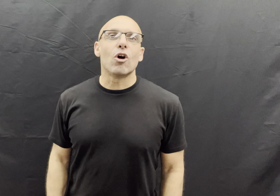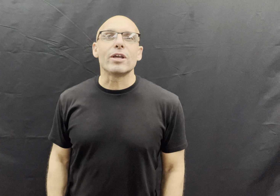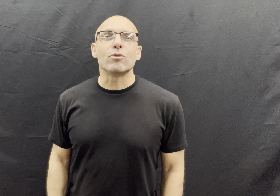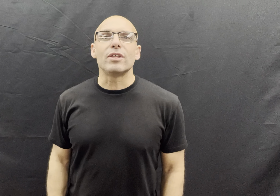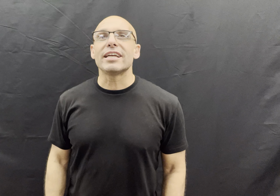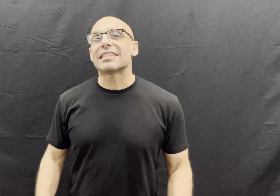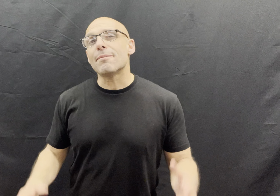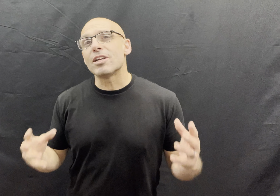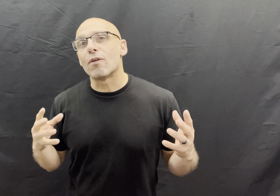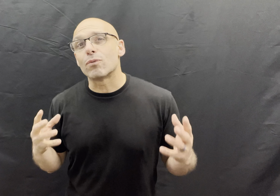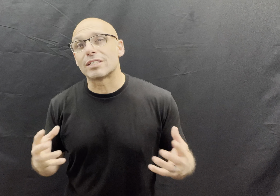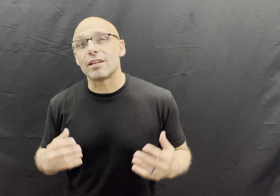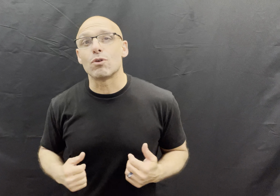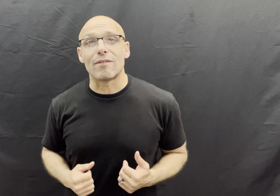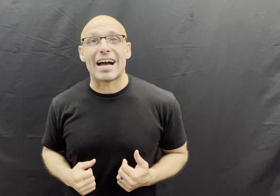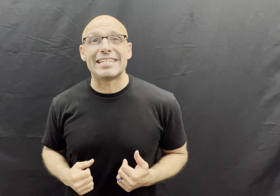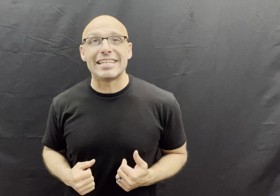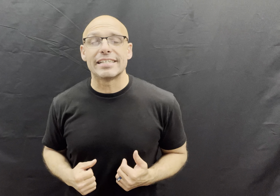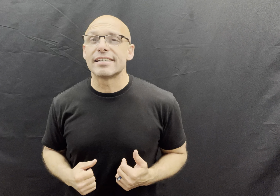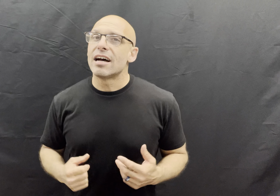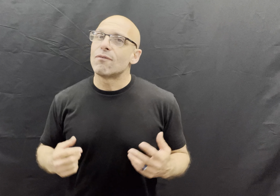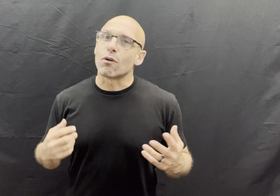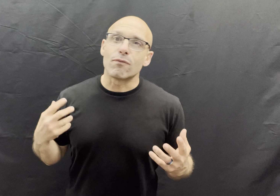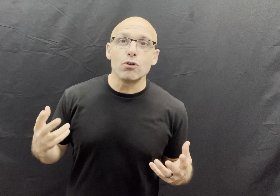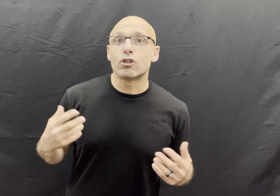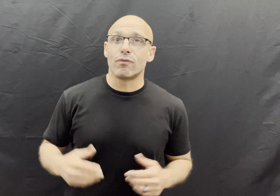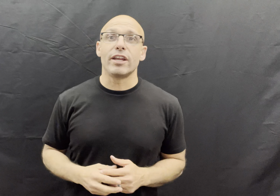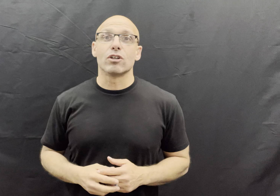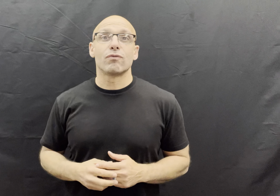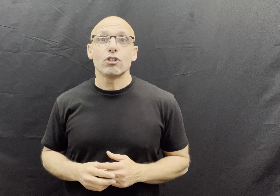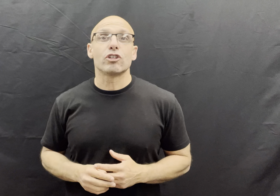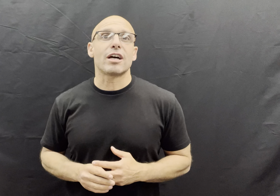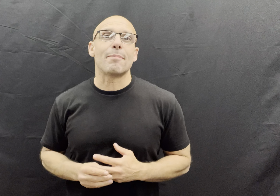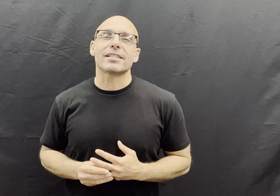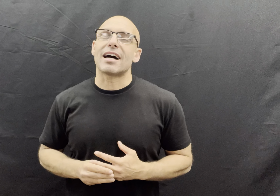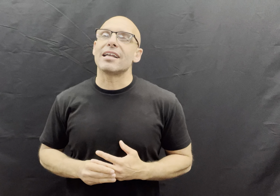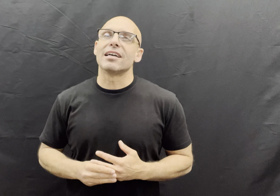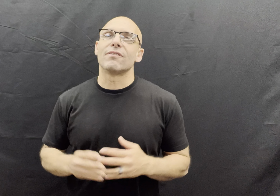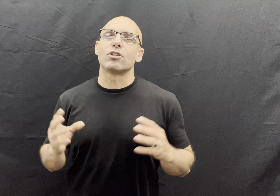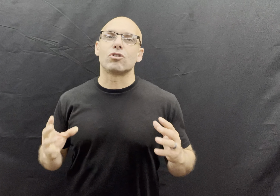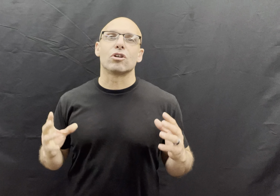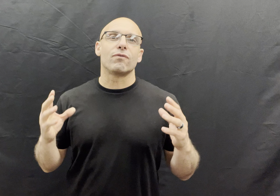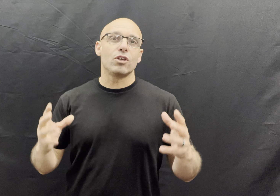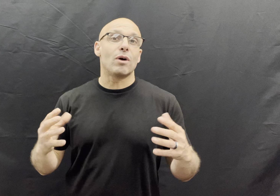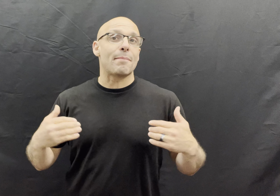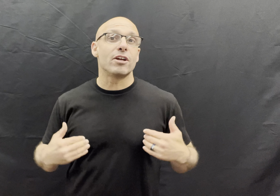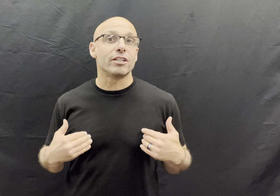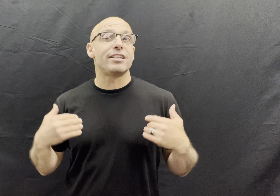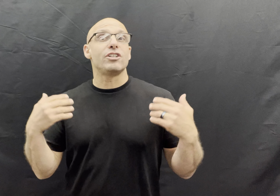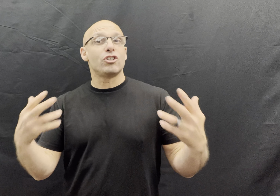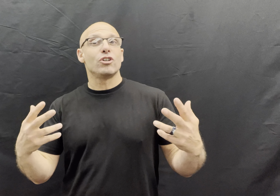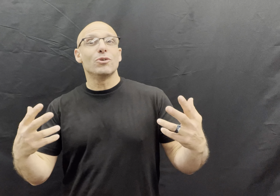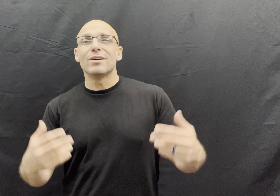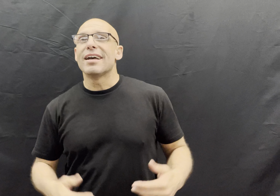what you think. Let me know if you have ideas for future videos, future topics. I love to serve you. I'm here to teach you, and